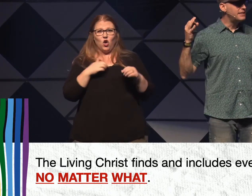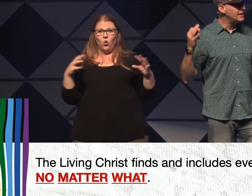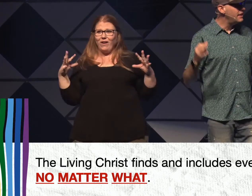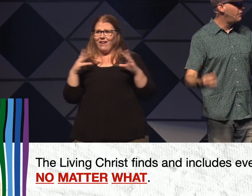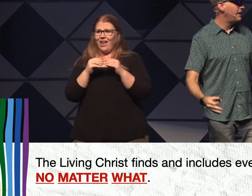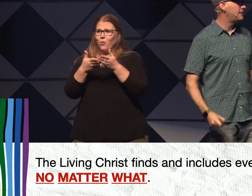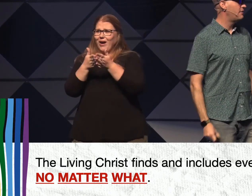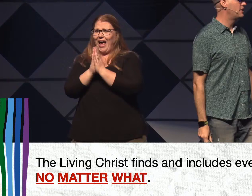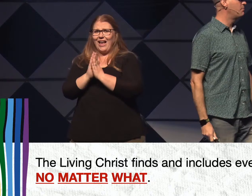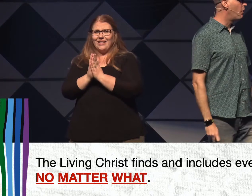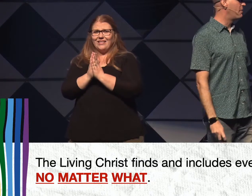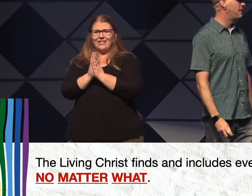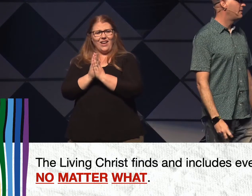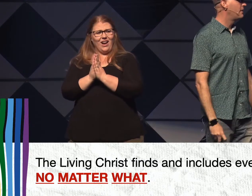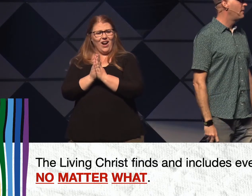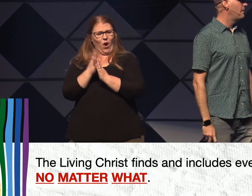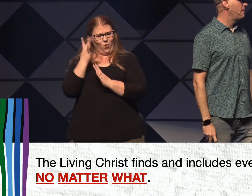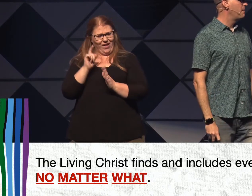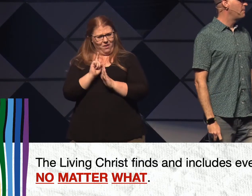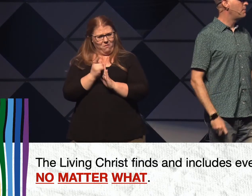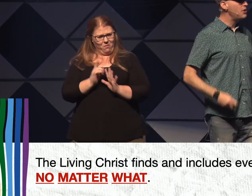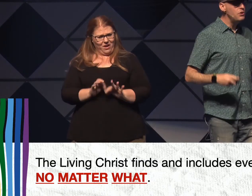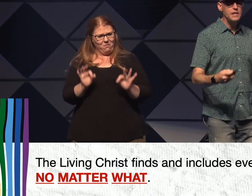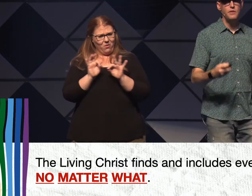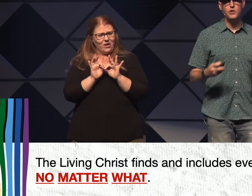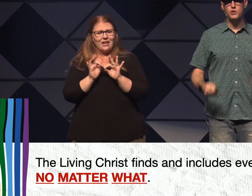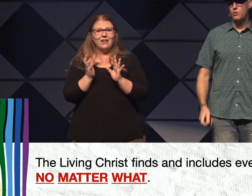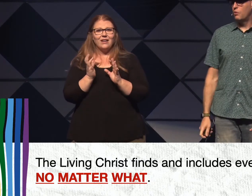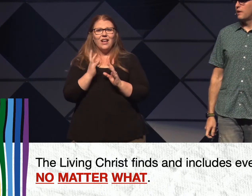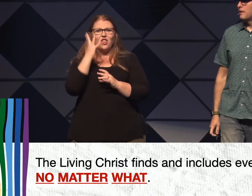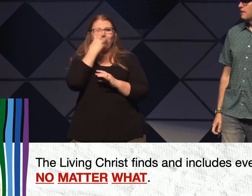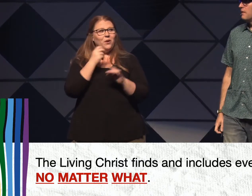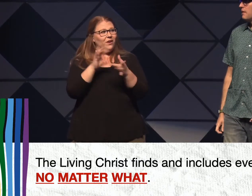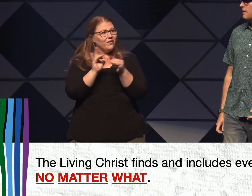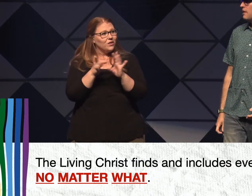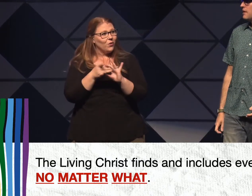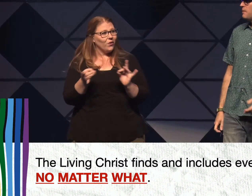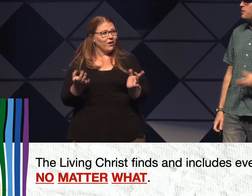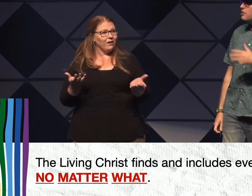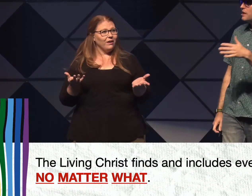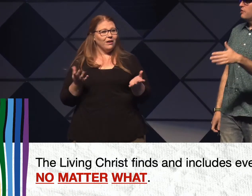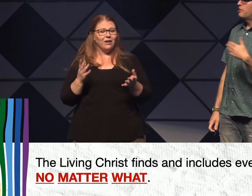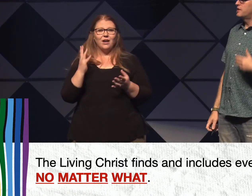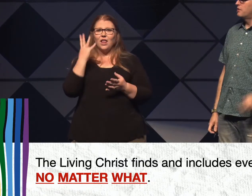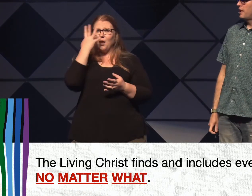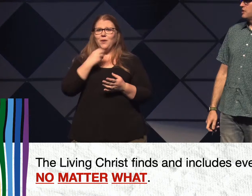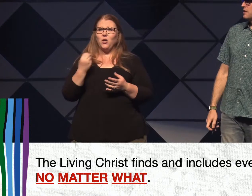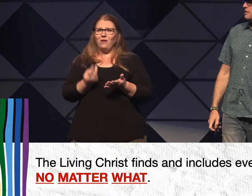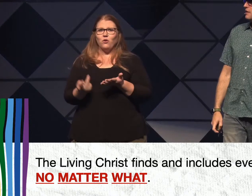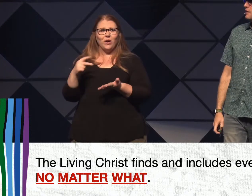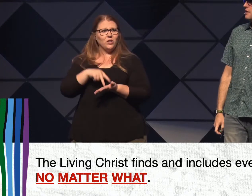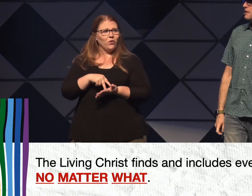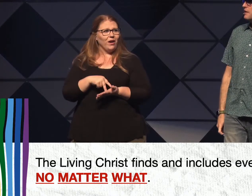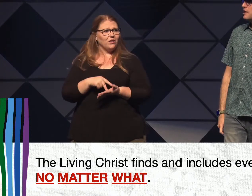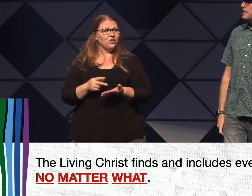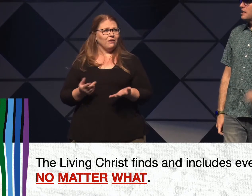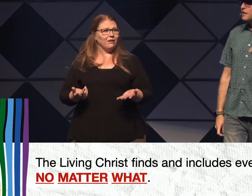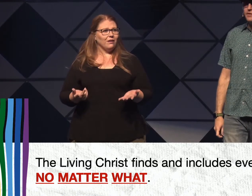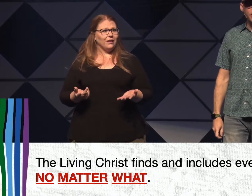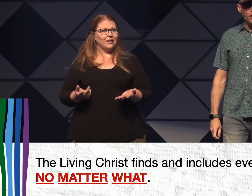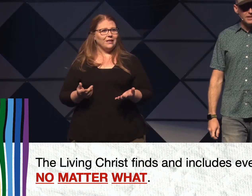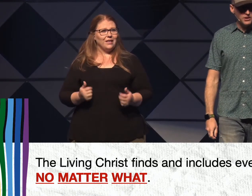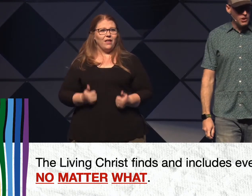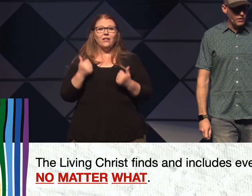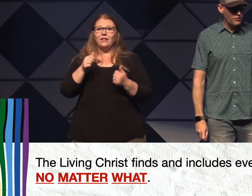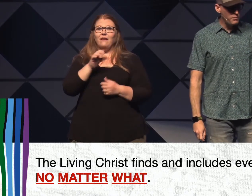ask the significance of this moment, the beauty of the story, the beauty of the resurrection, is that the